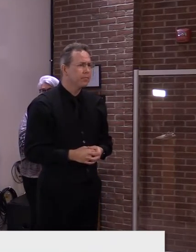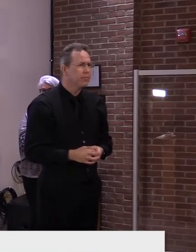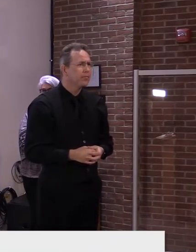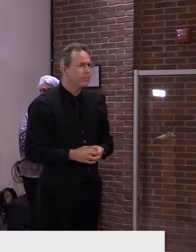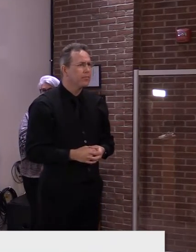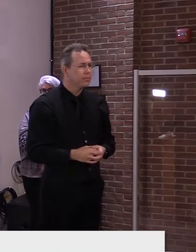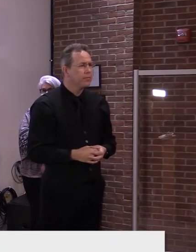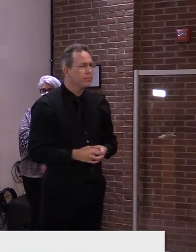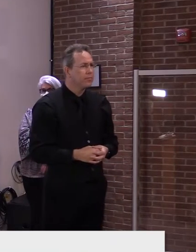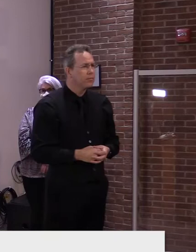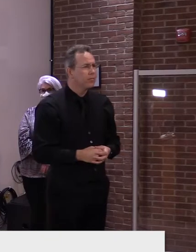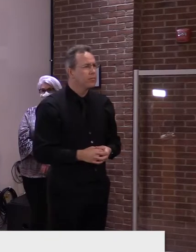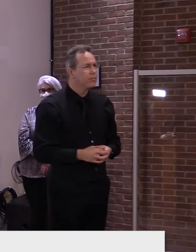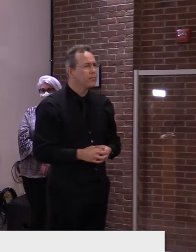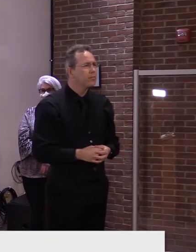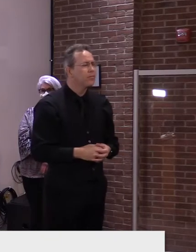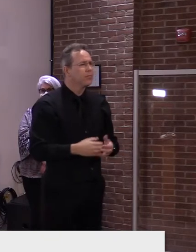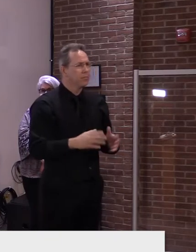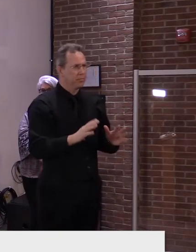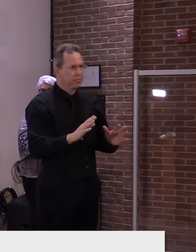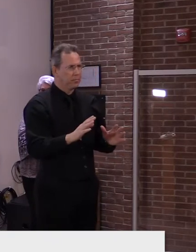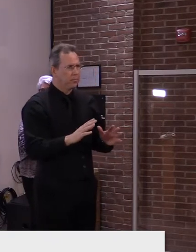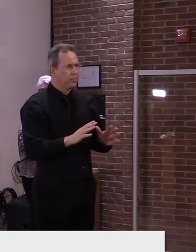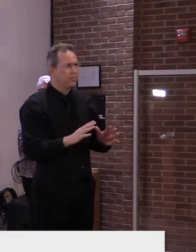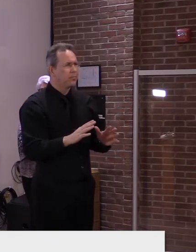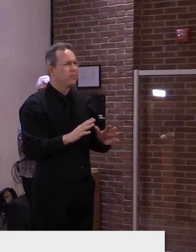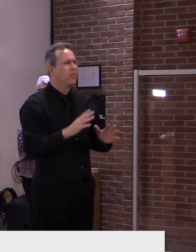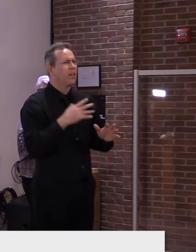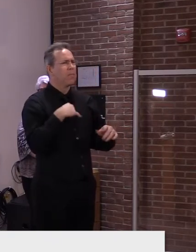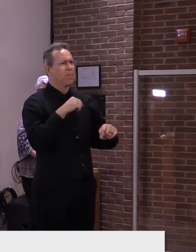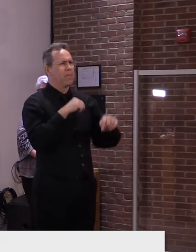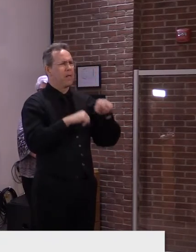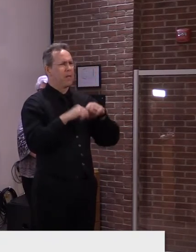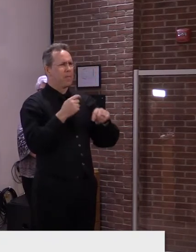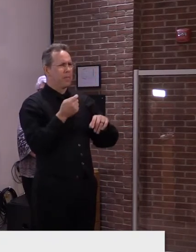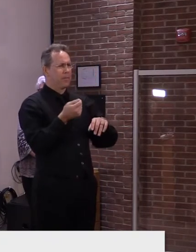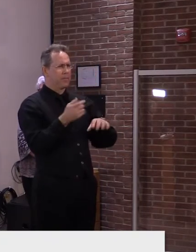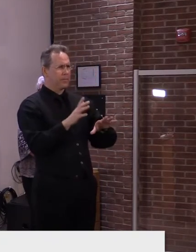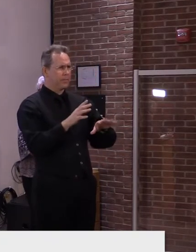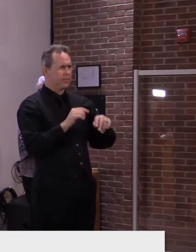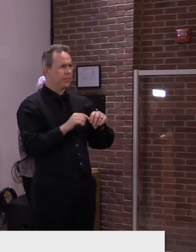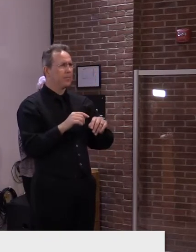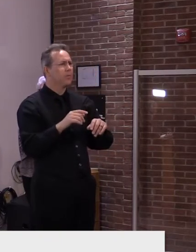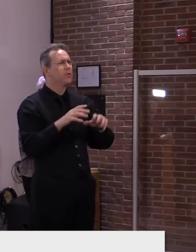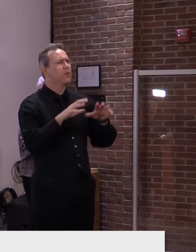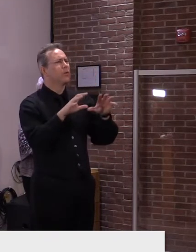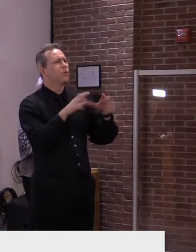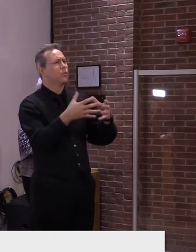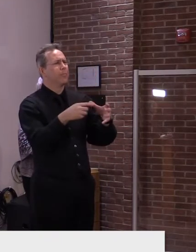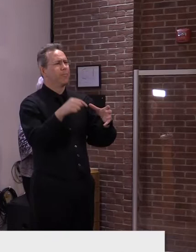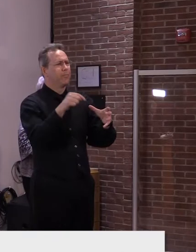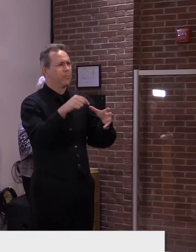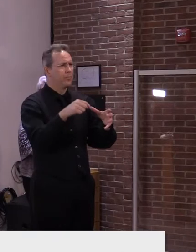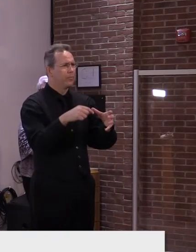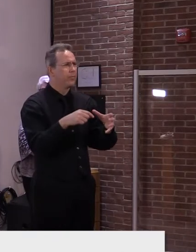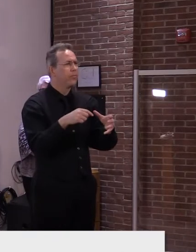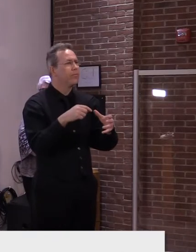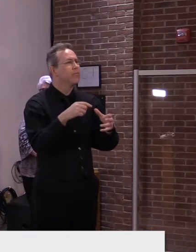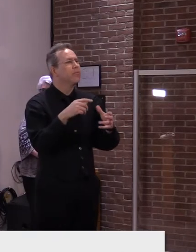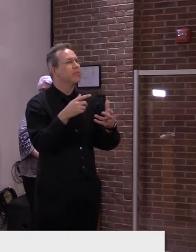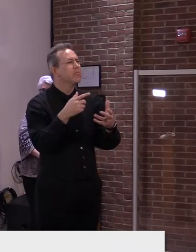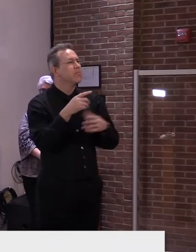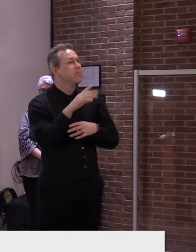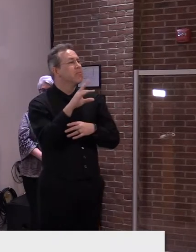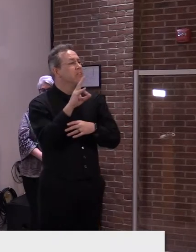Wilson, to go back into sort of those mature groups that have already sort of had the opportunity to take the vaccine, long-term